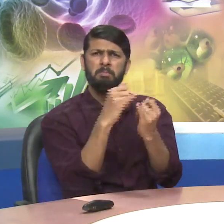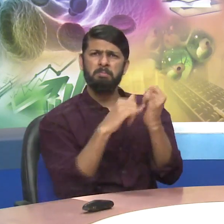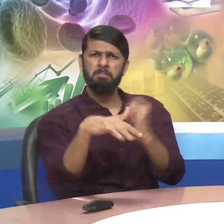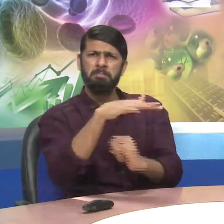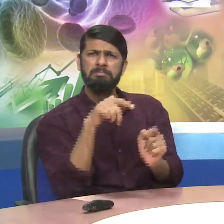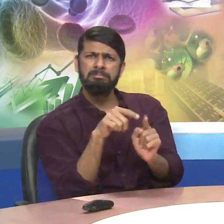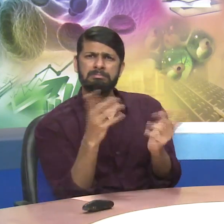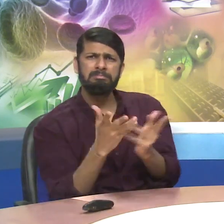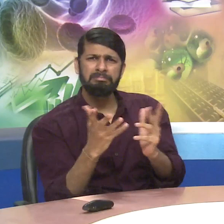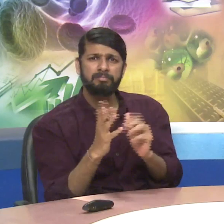now we will understand